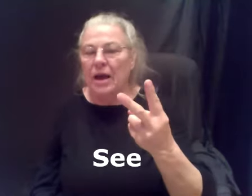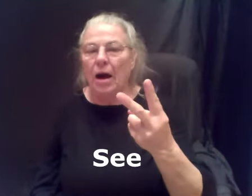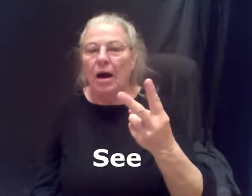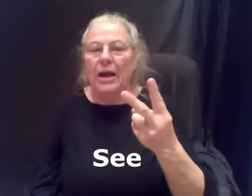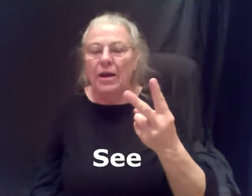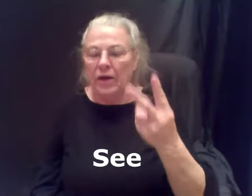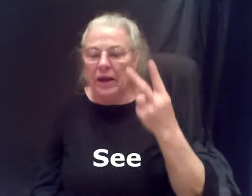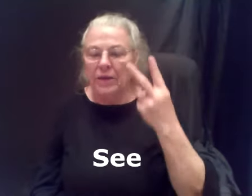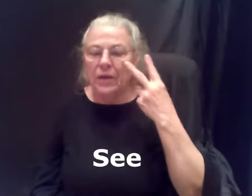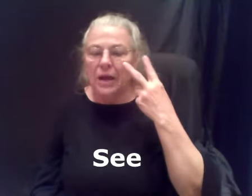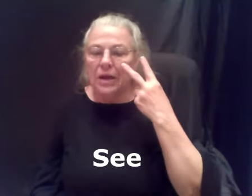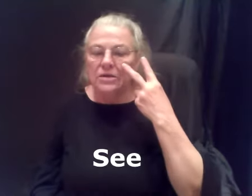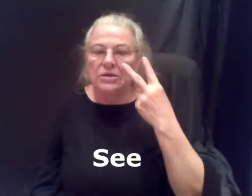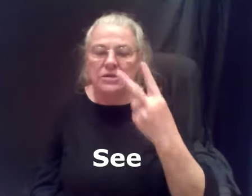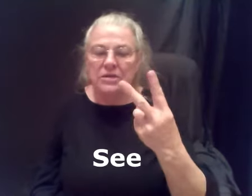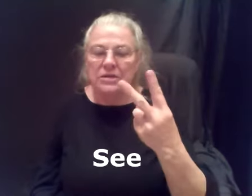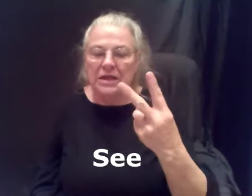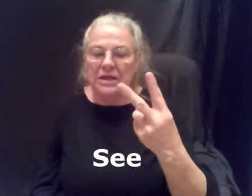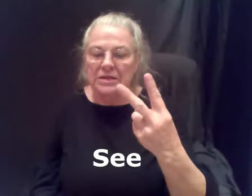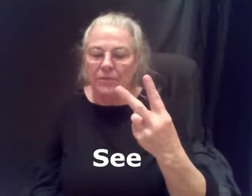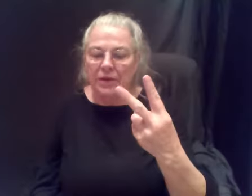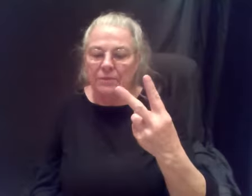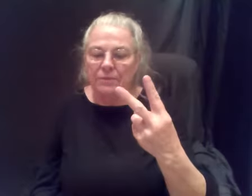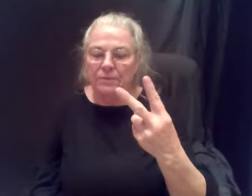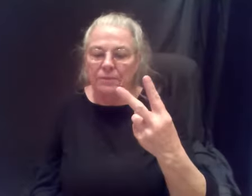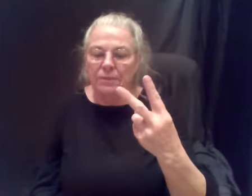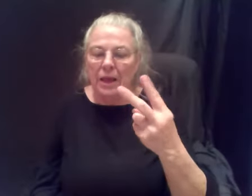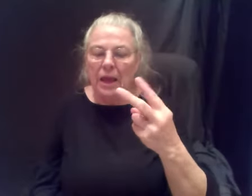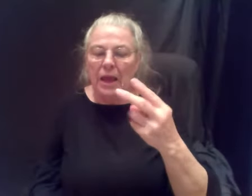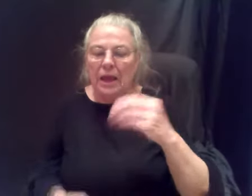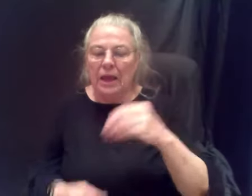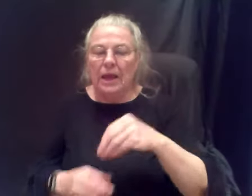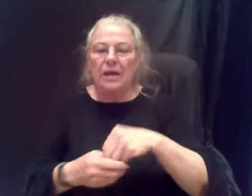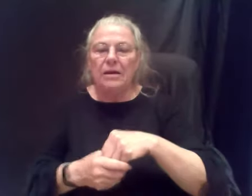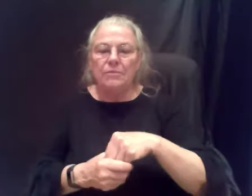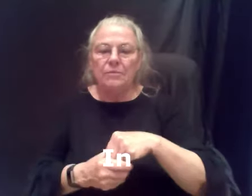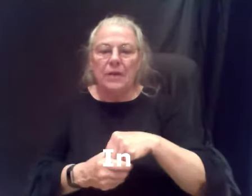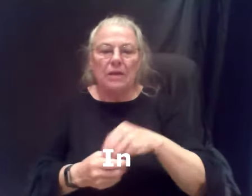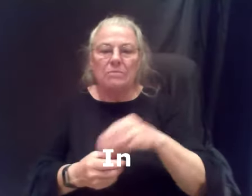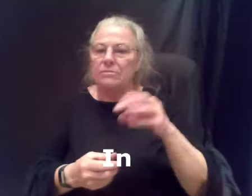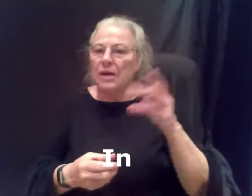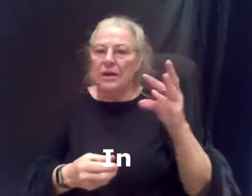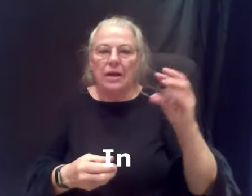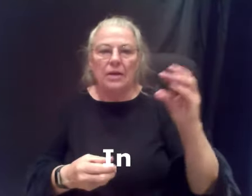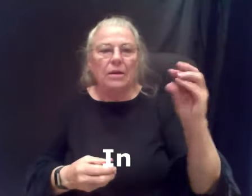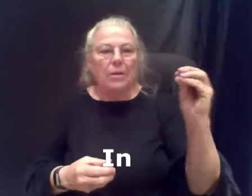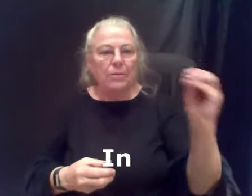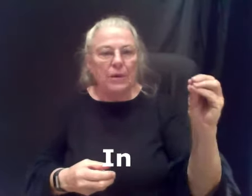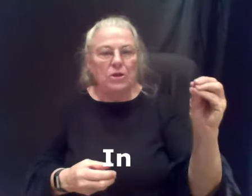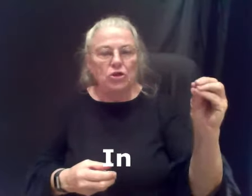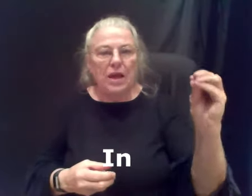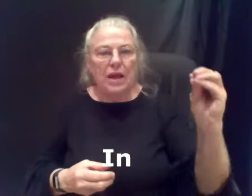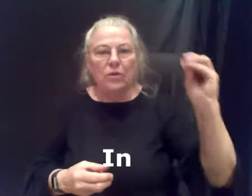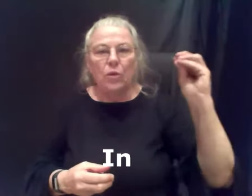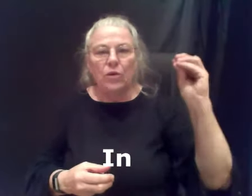eye area to see something. In, and again, pinched hand with your